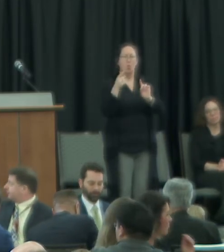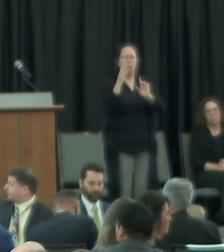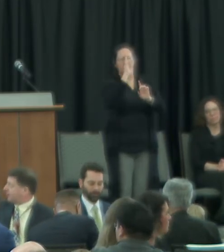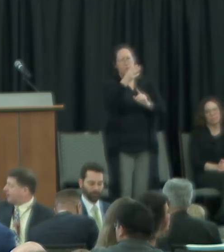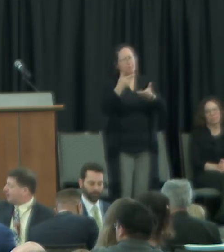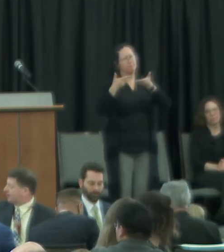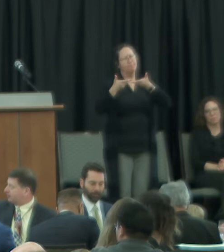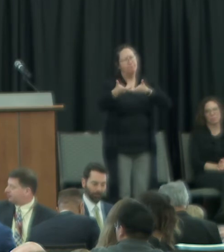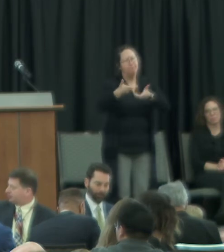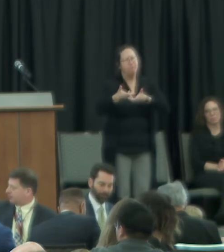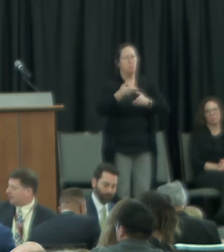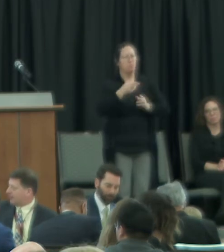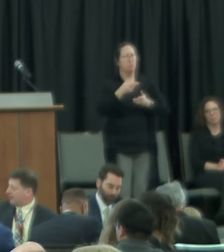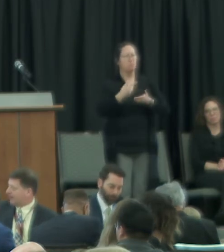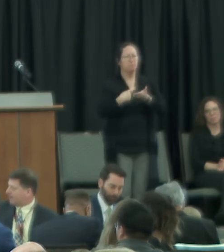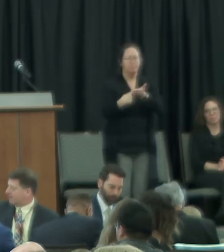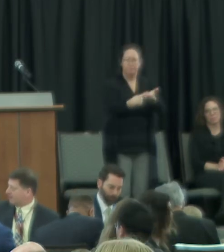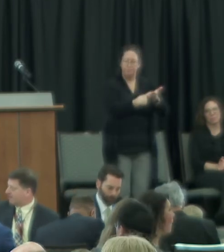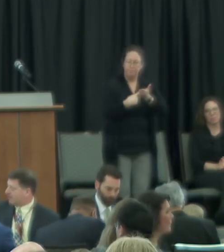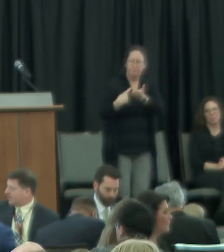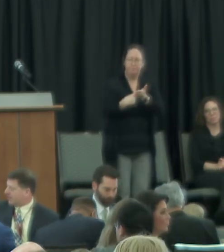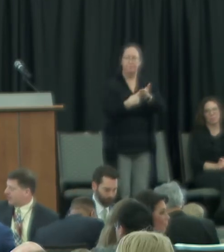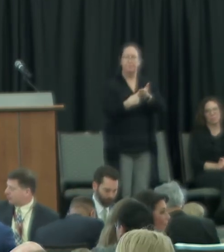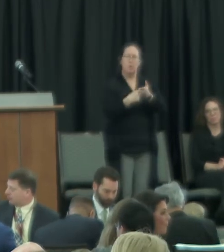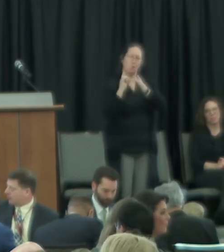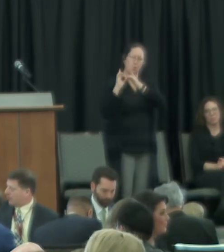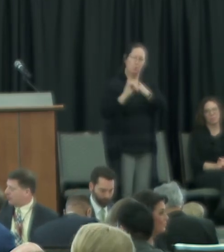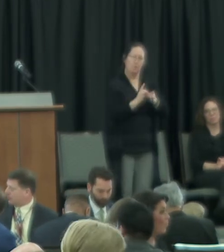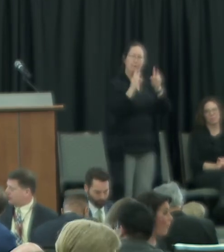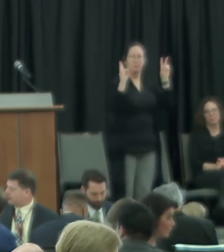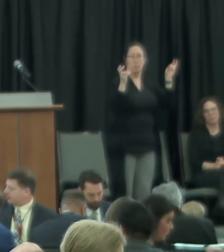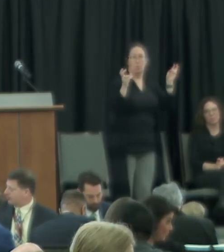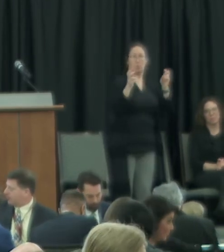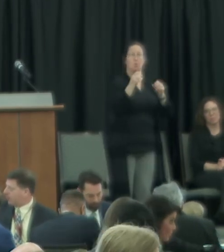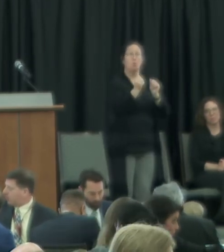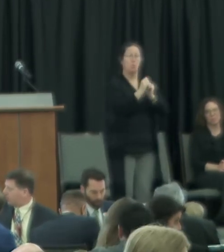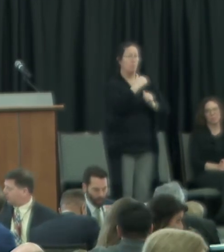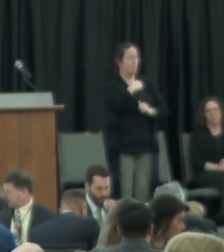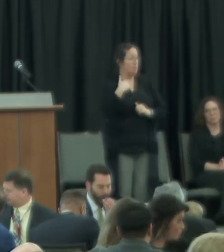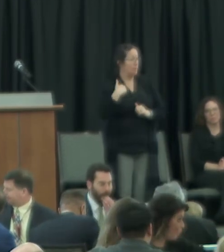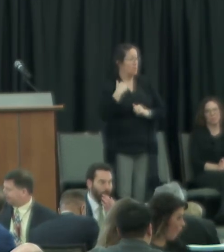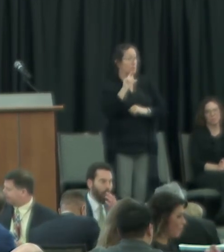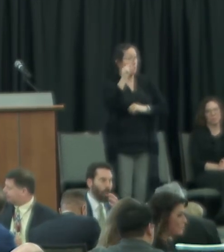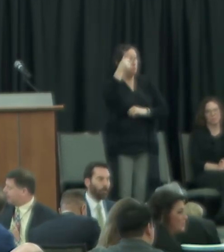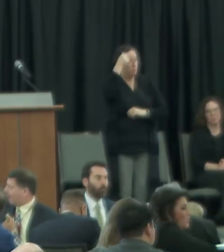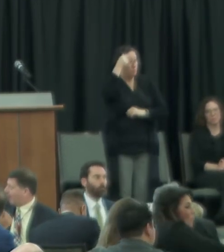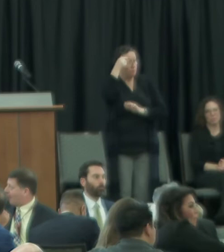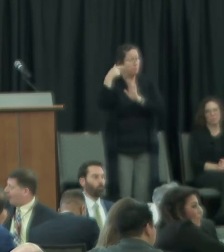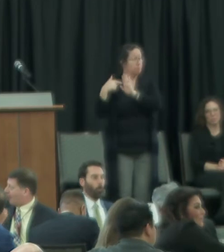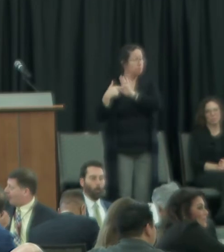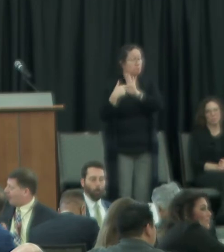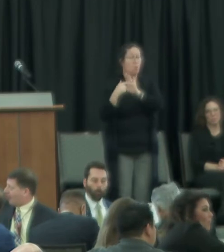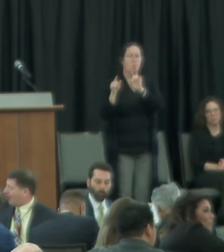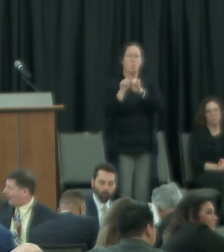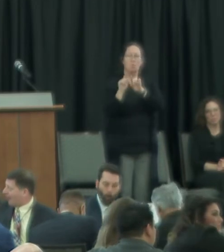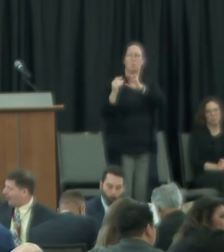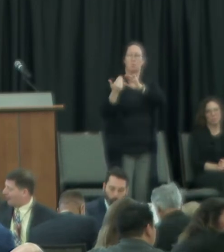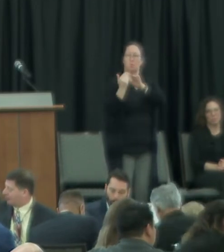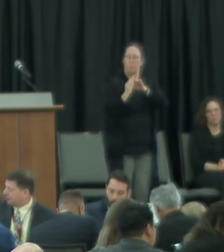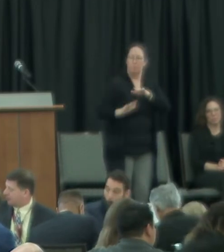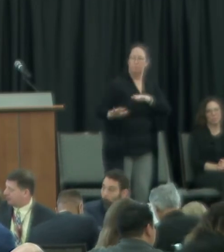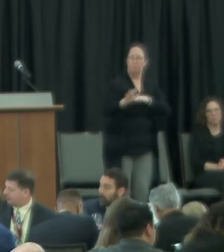and discussion of League of Women Voters related issues with members, government representatives, and our